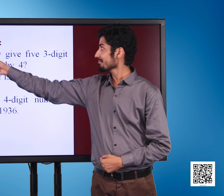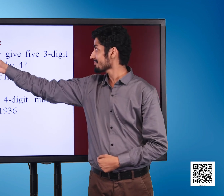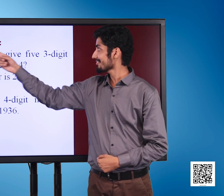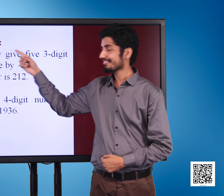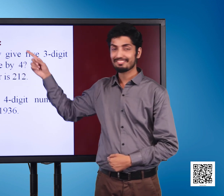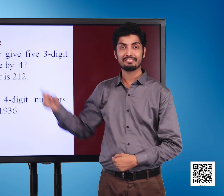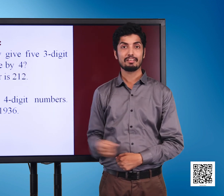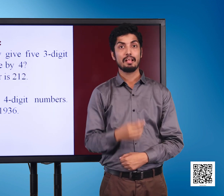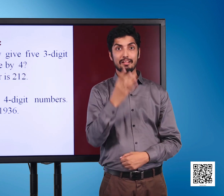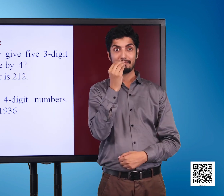Divisibility by 4.